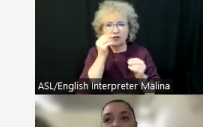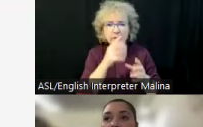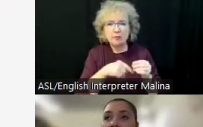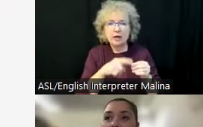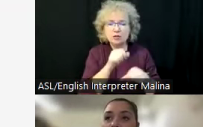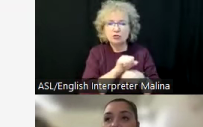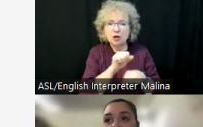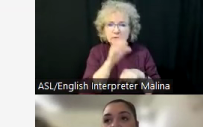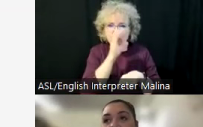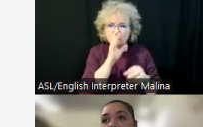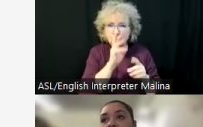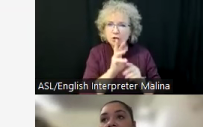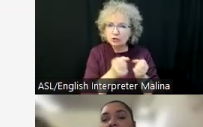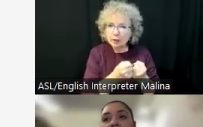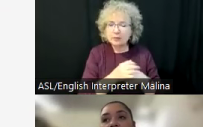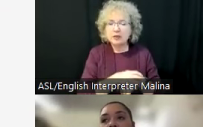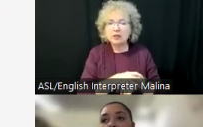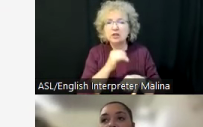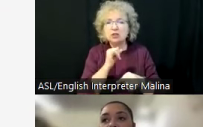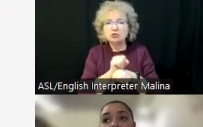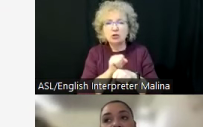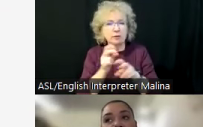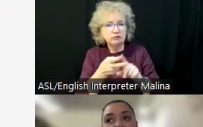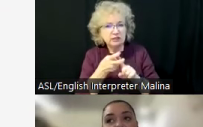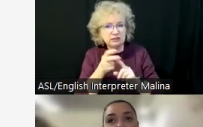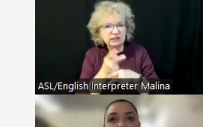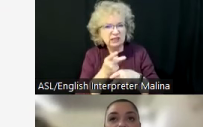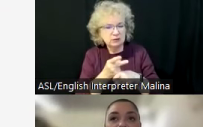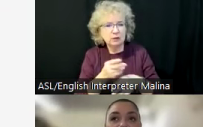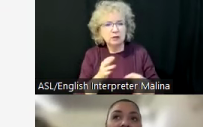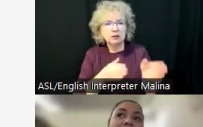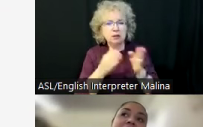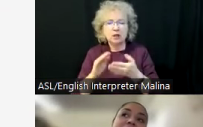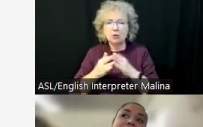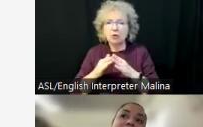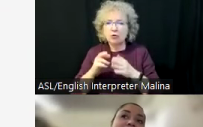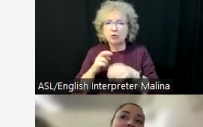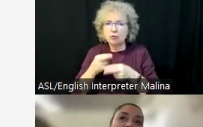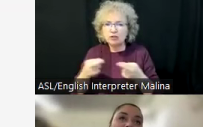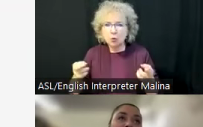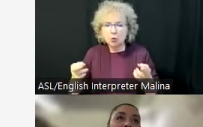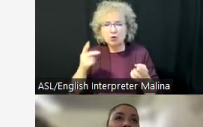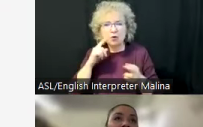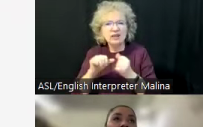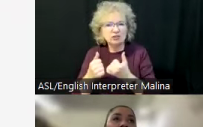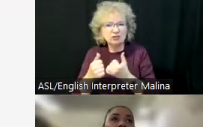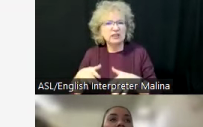search workshops, job retention, some community resources, referring agencies, events and things of that nature.